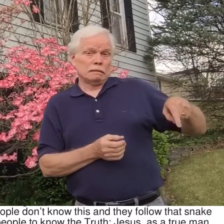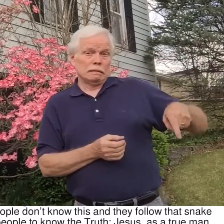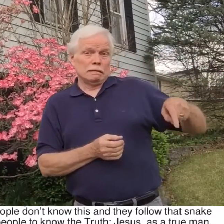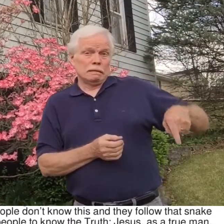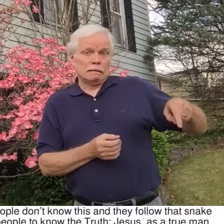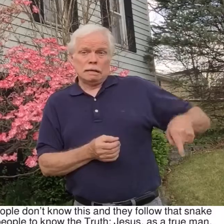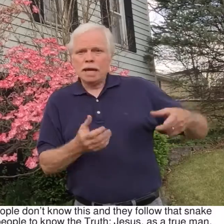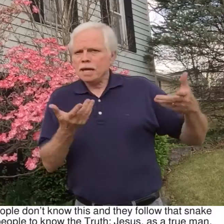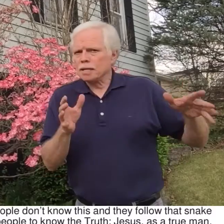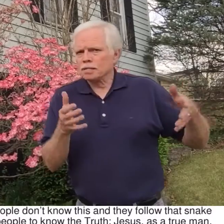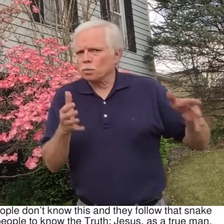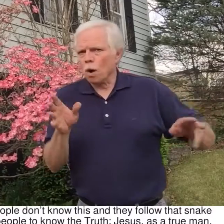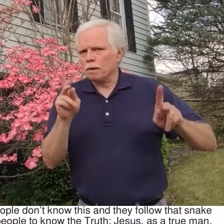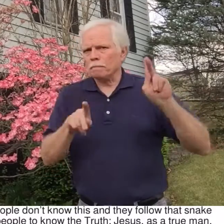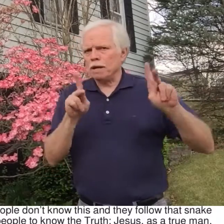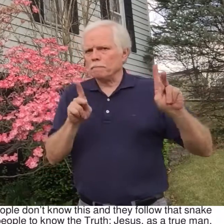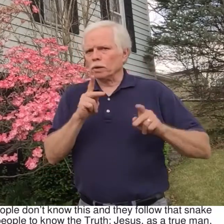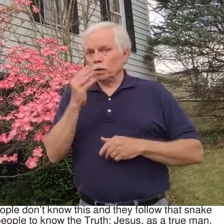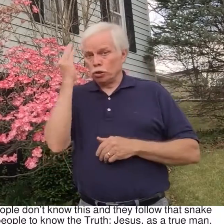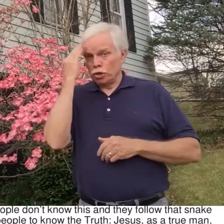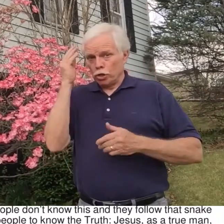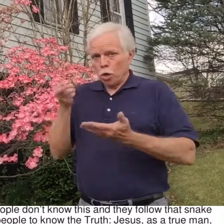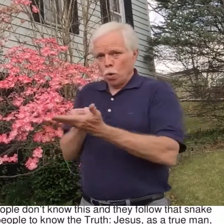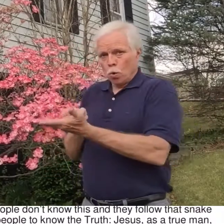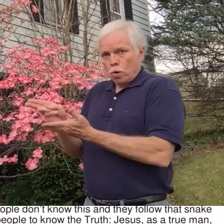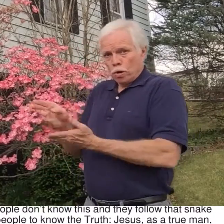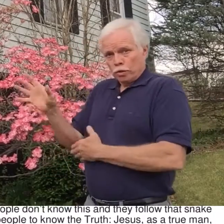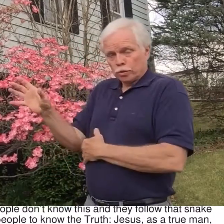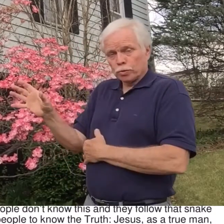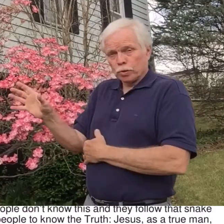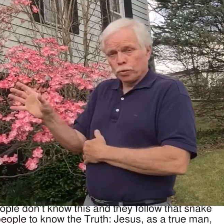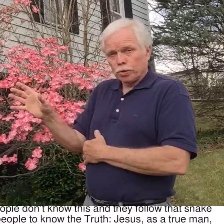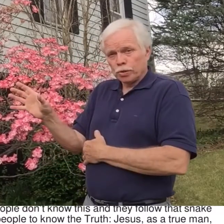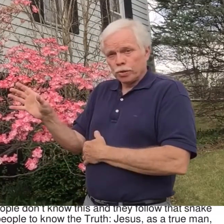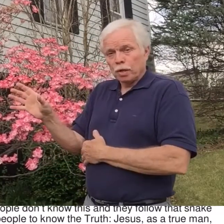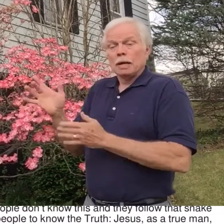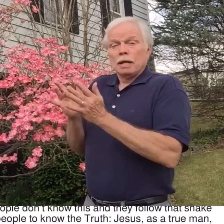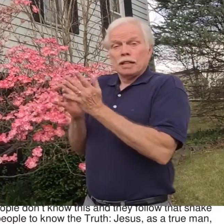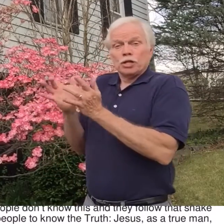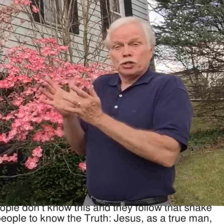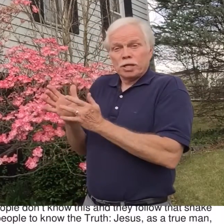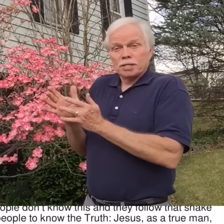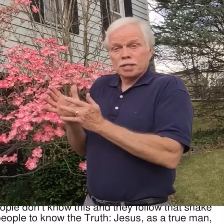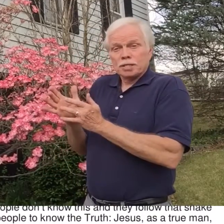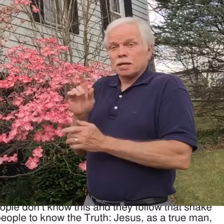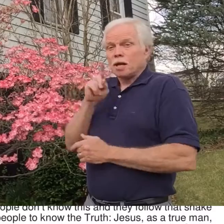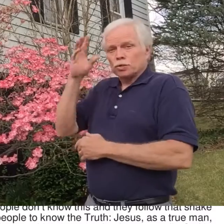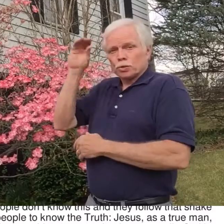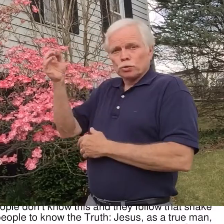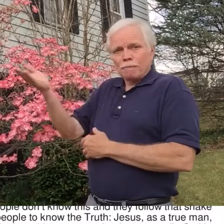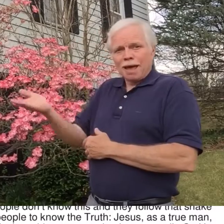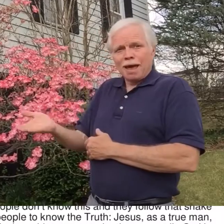He doesn't want people to know the truth that Jesus as true man